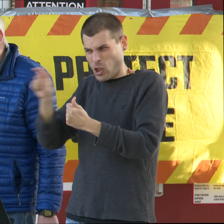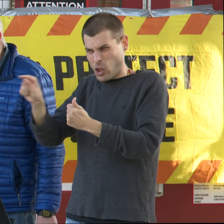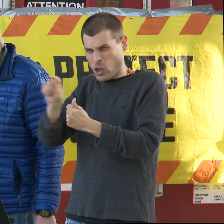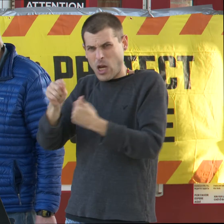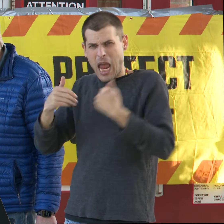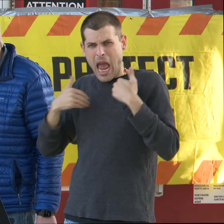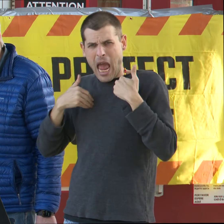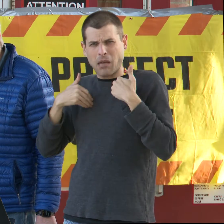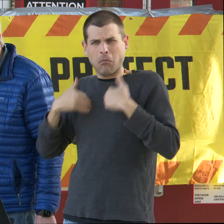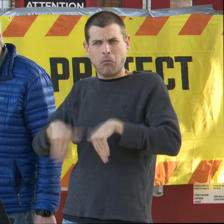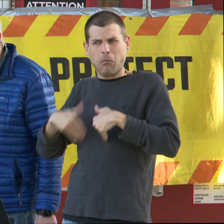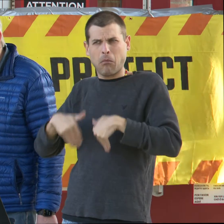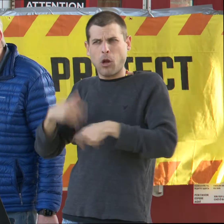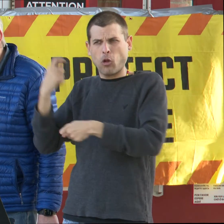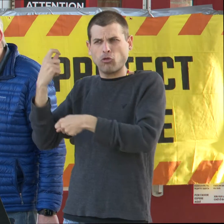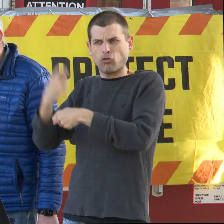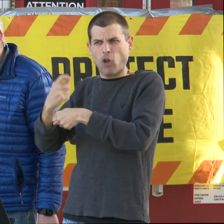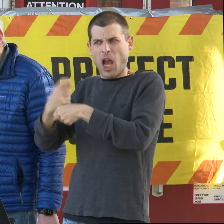trucking industry.